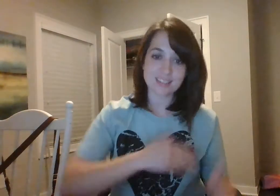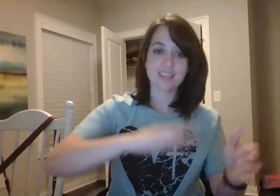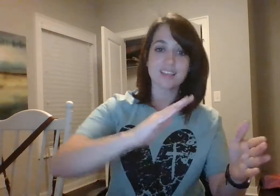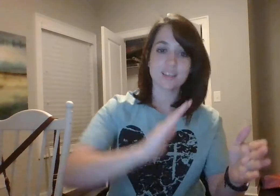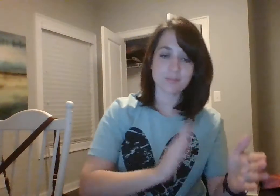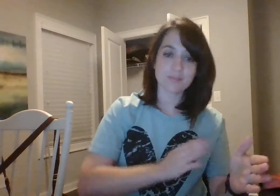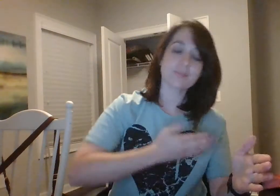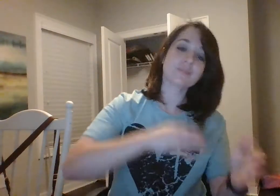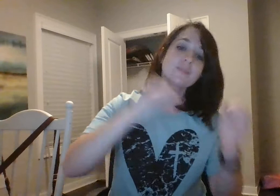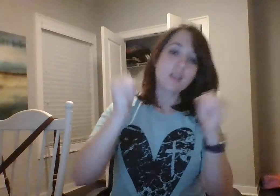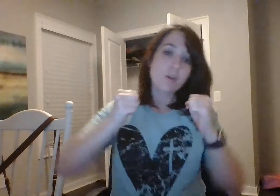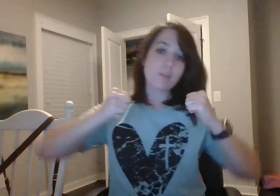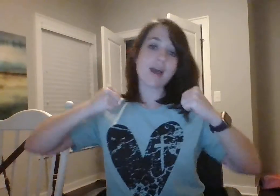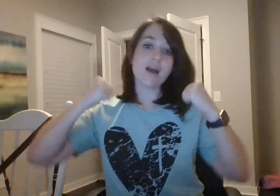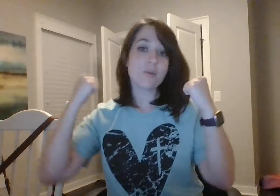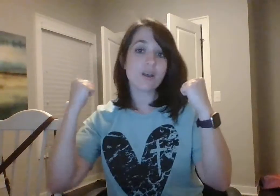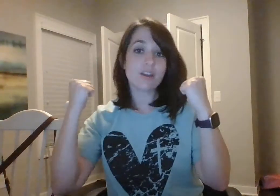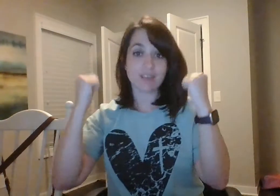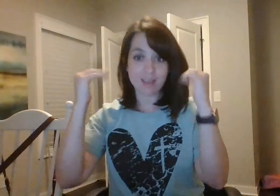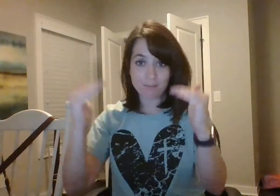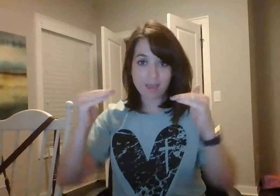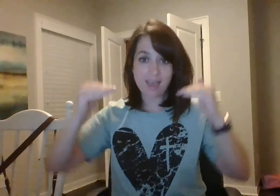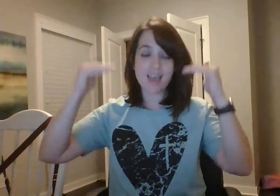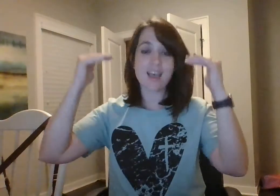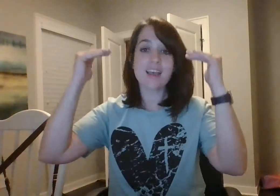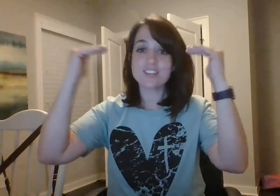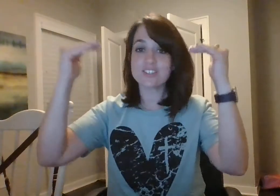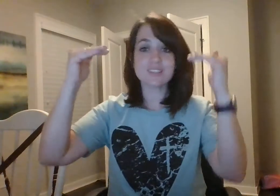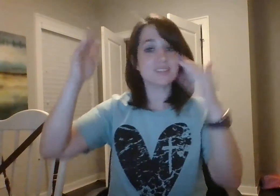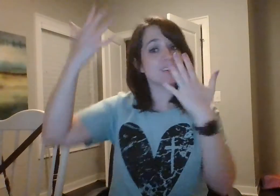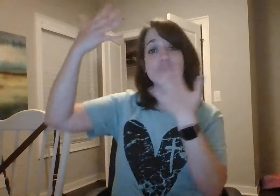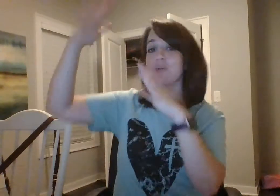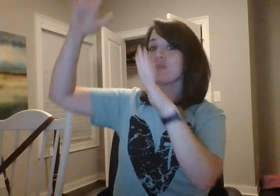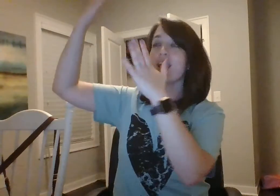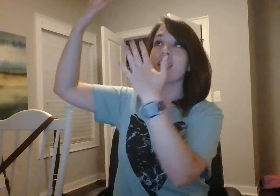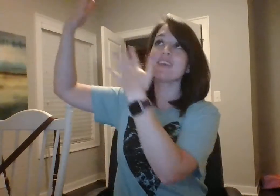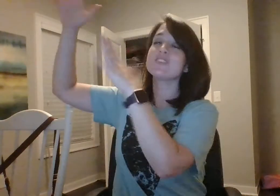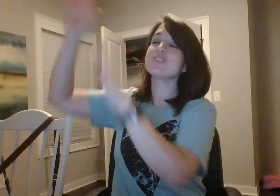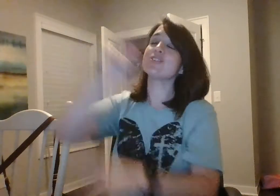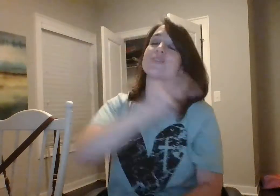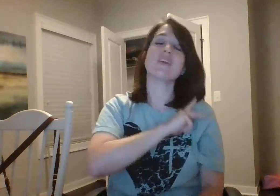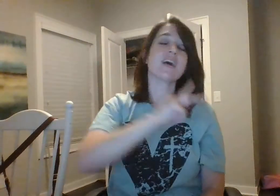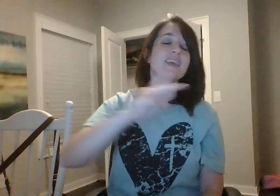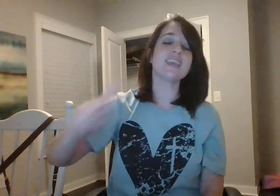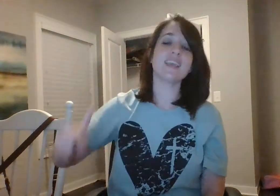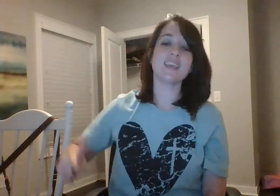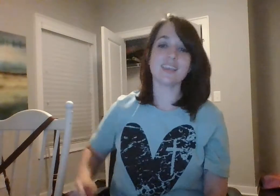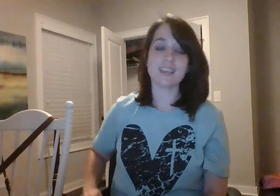Power in majesty Praise to the King